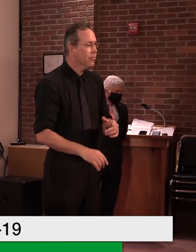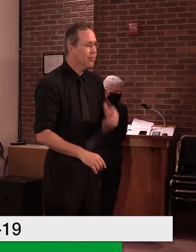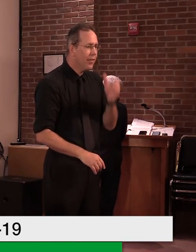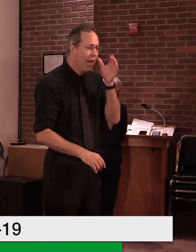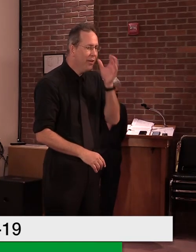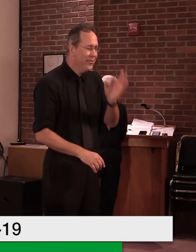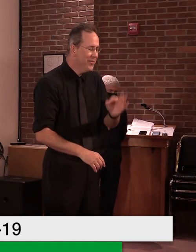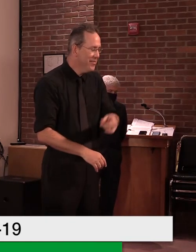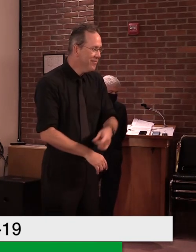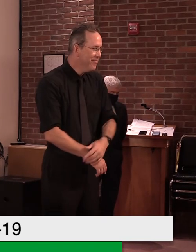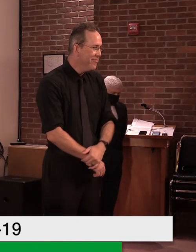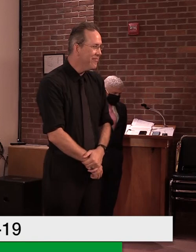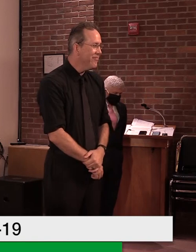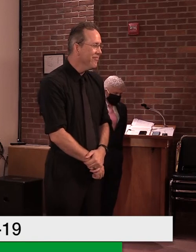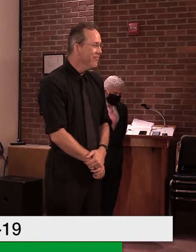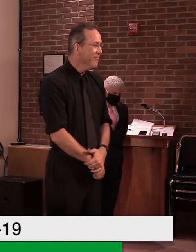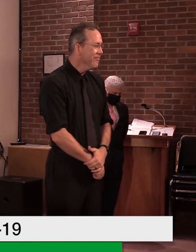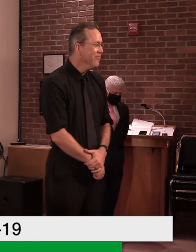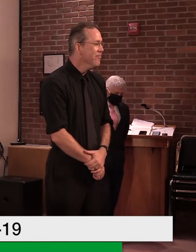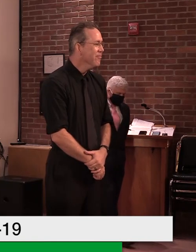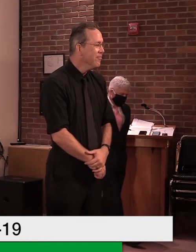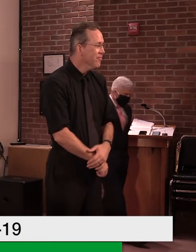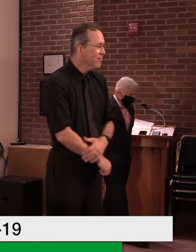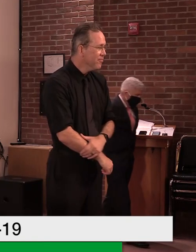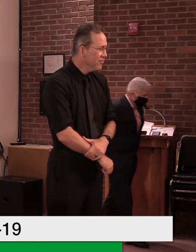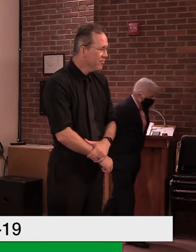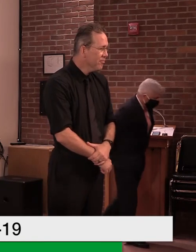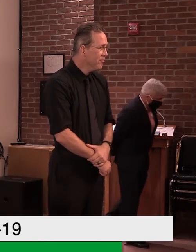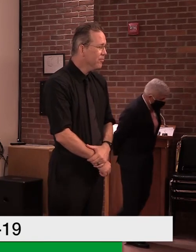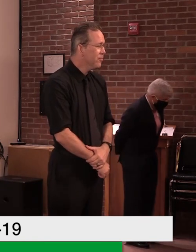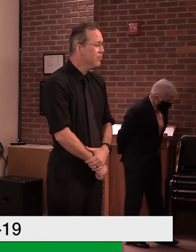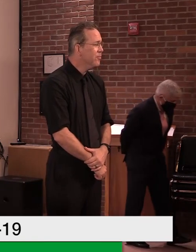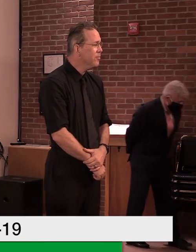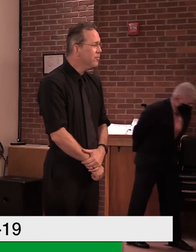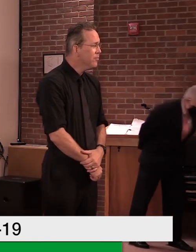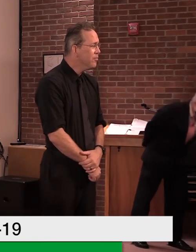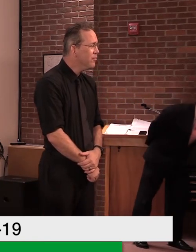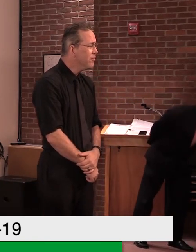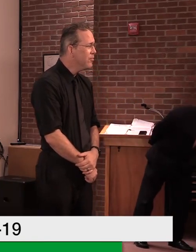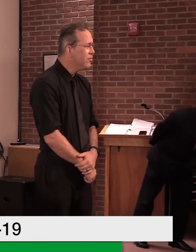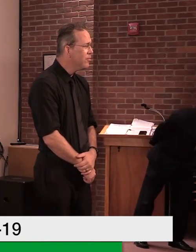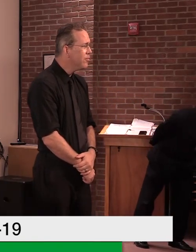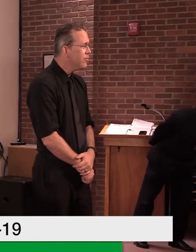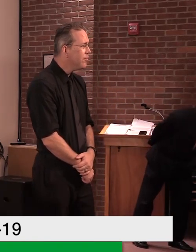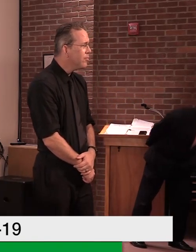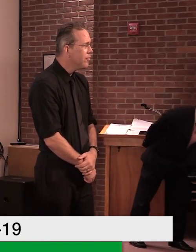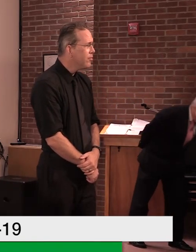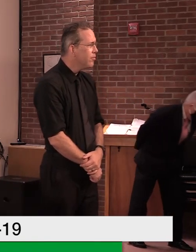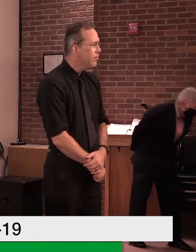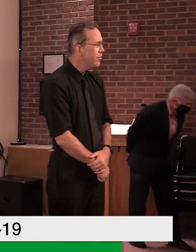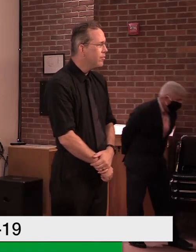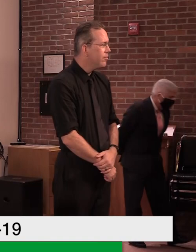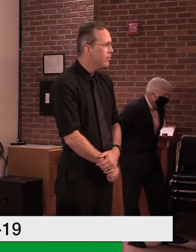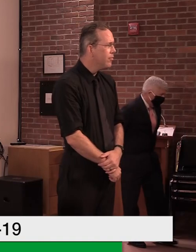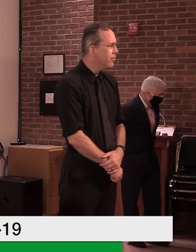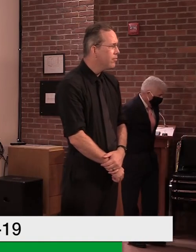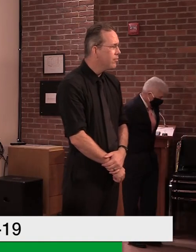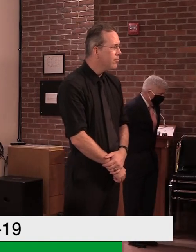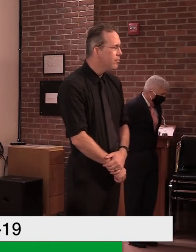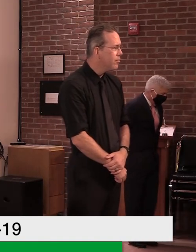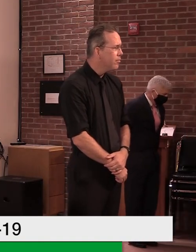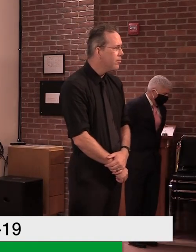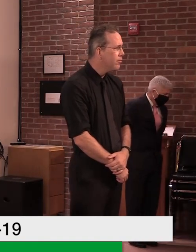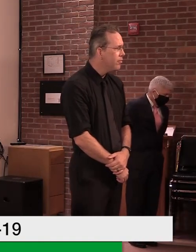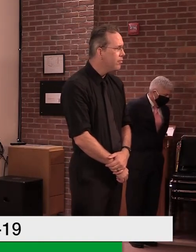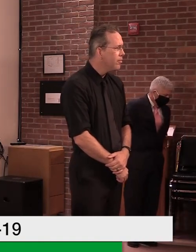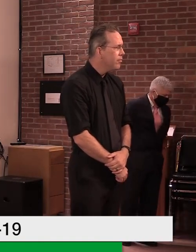Hi. School districts have been releasing their reopening plans this week, and it looks like most, if not all, are adopting